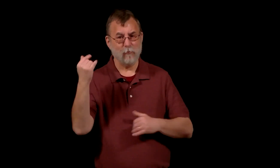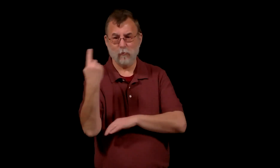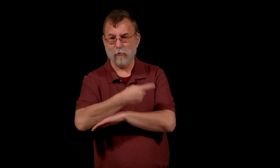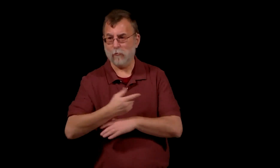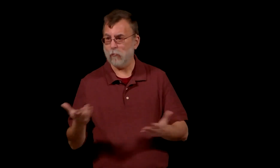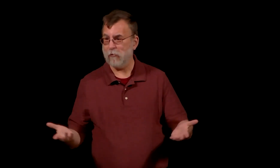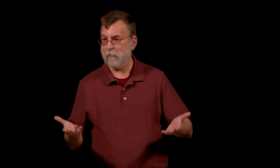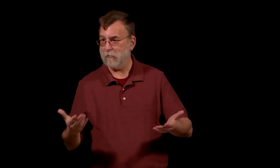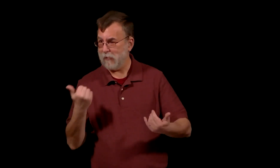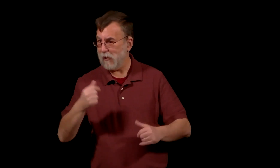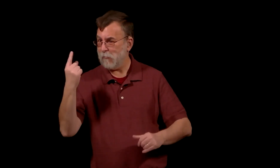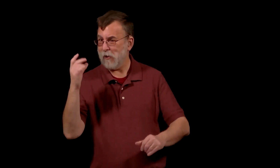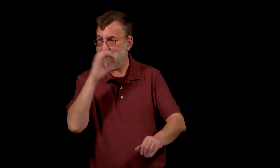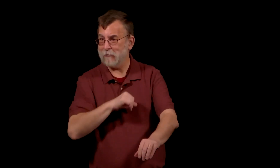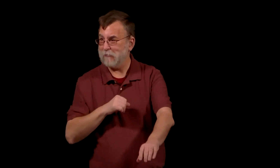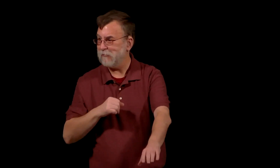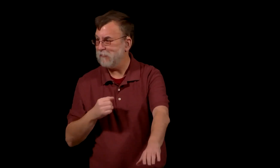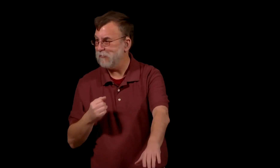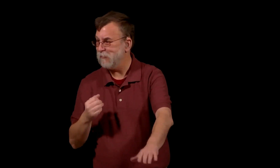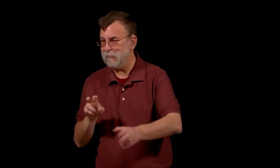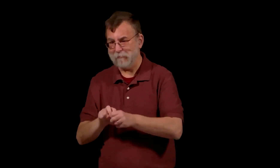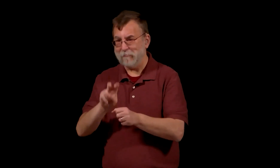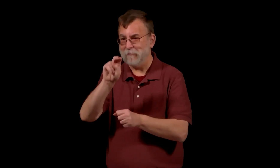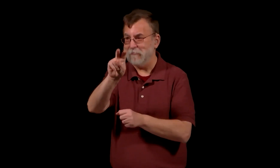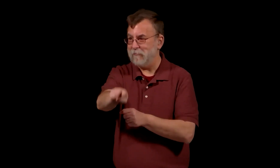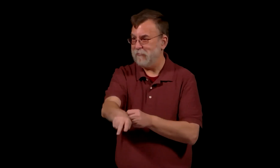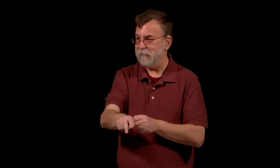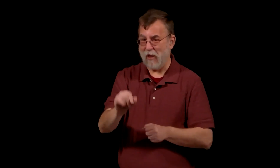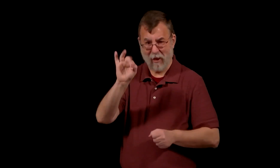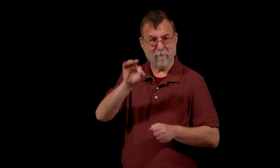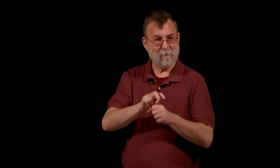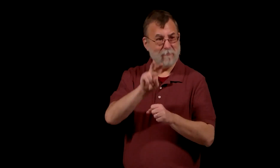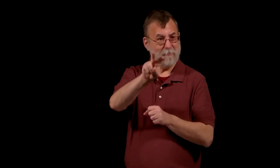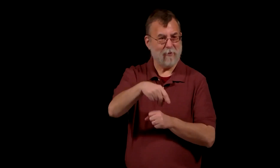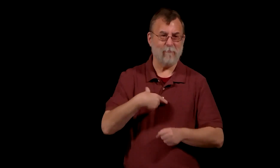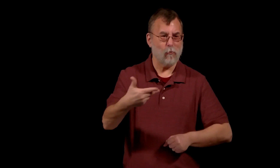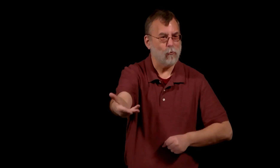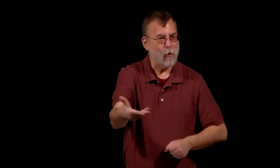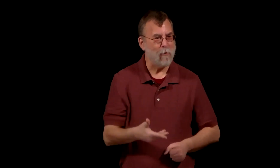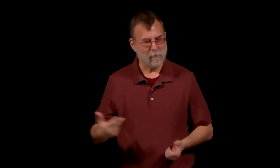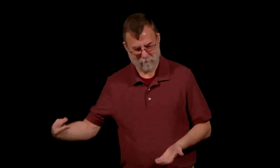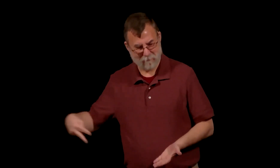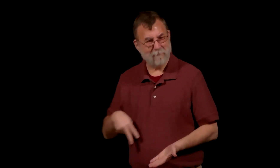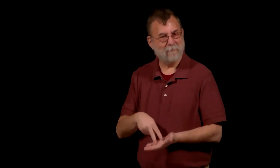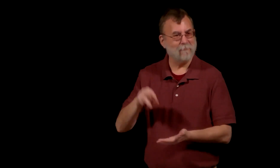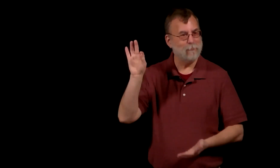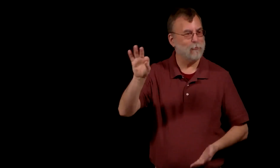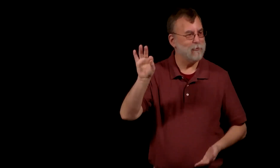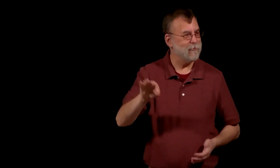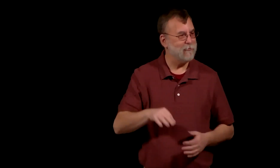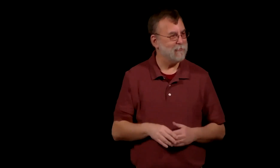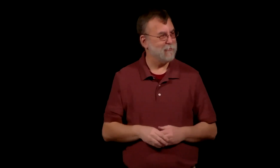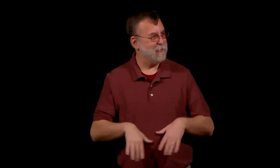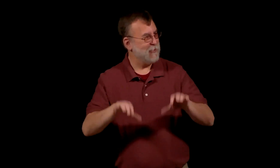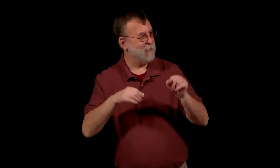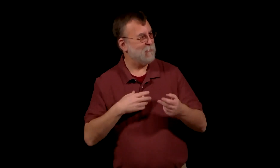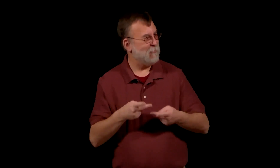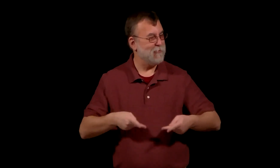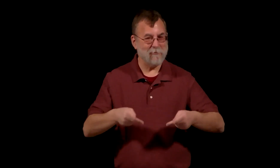Anyone guess what today's sermon is? Anyone want to take a guess? Just jump ahead. You're welcome to come up here and preach